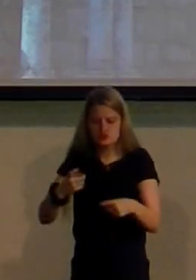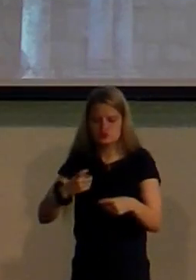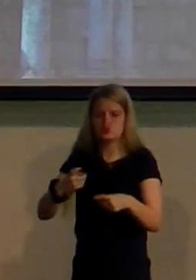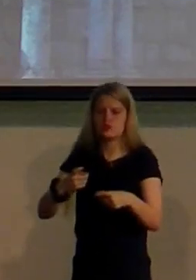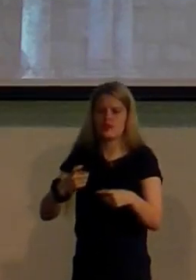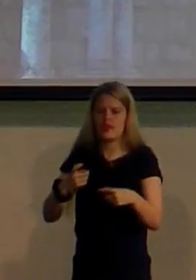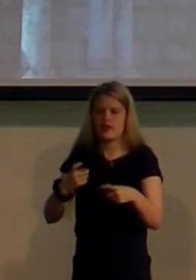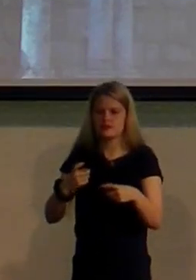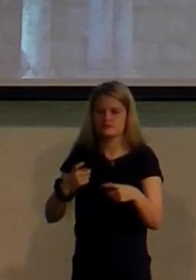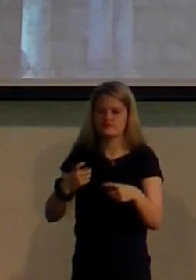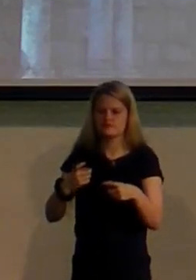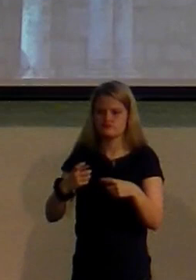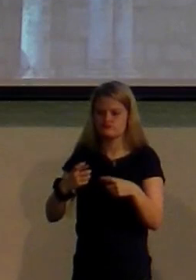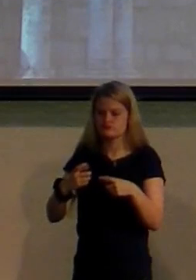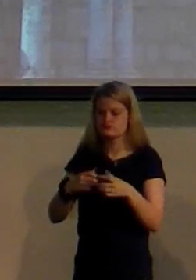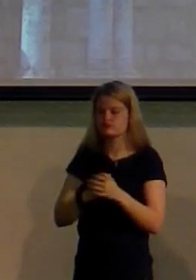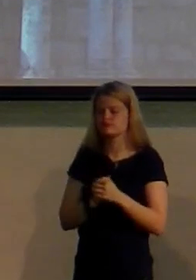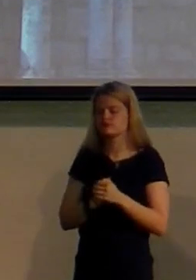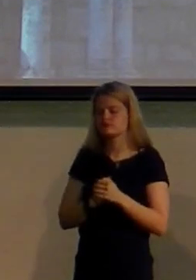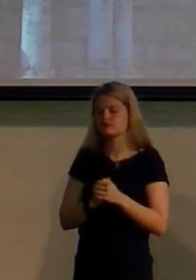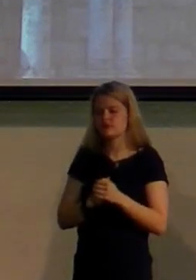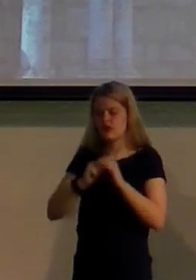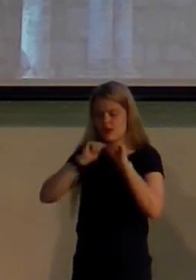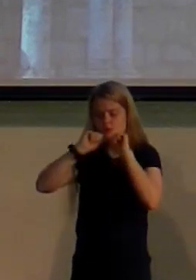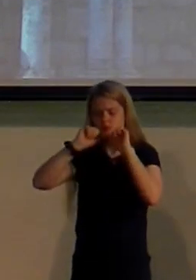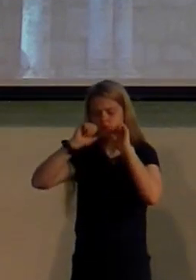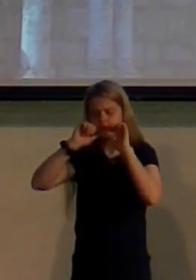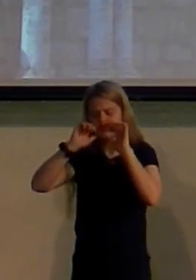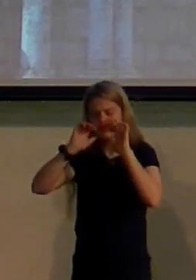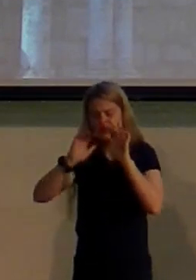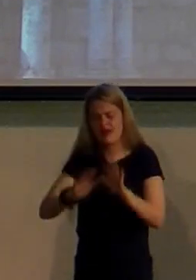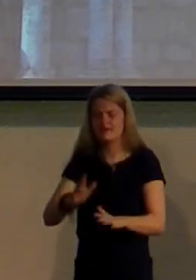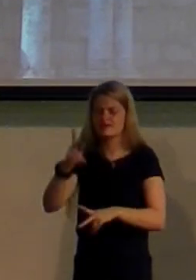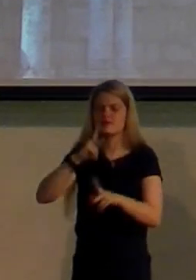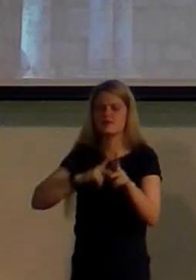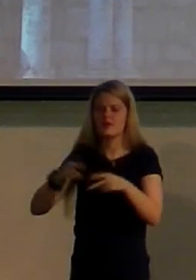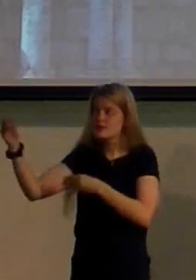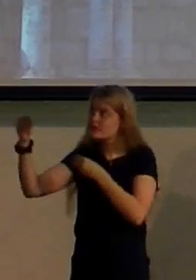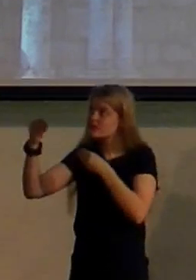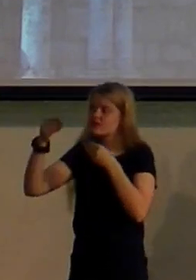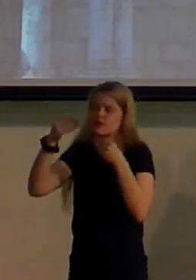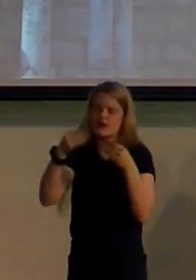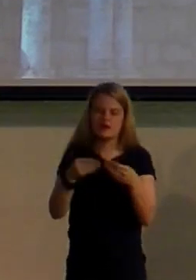it. He gave it to bless people, not to punish them, not to hurt them.